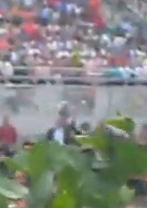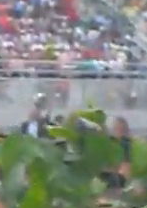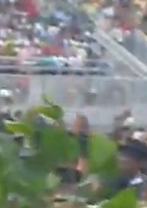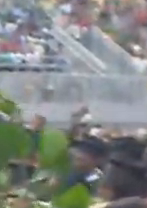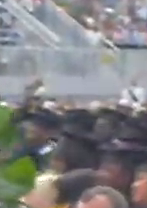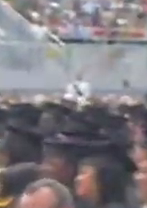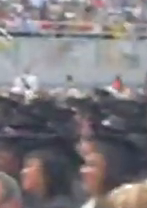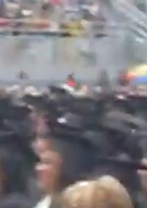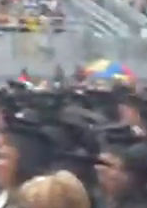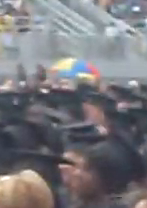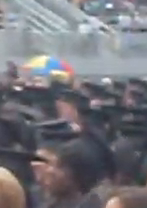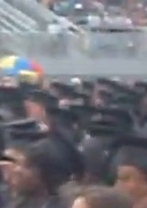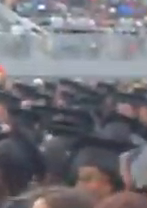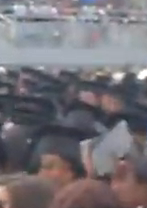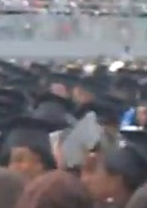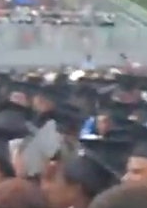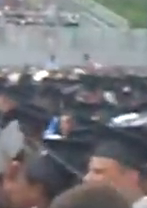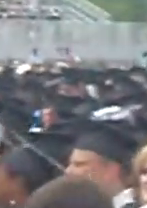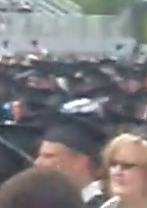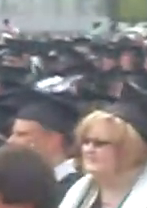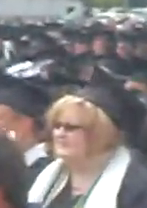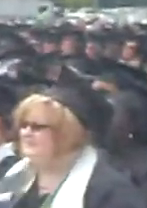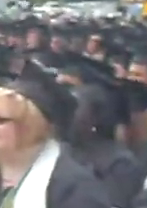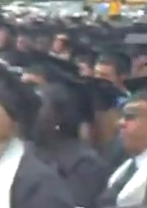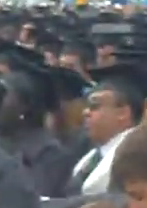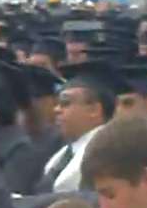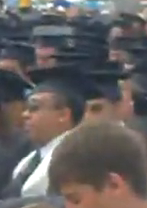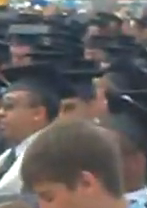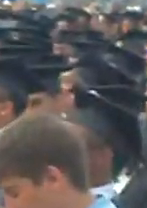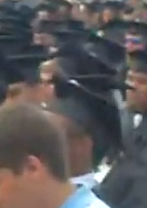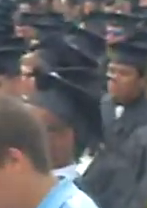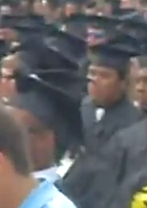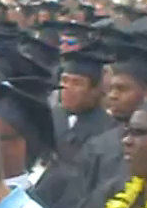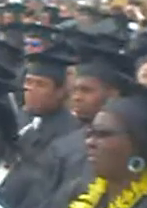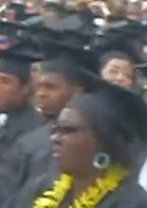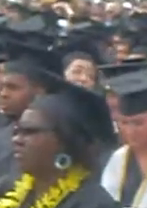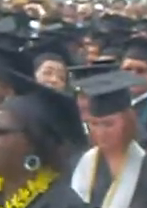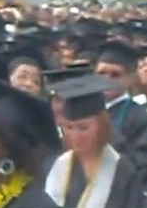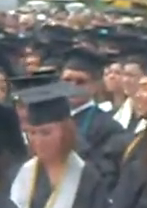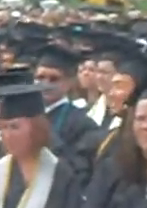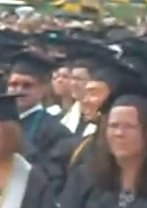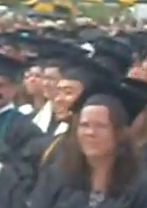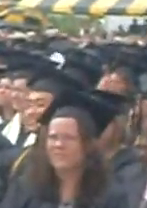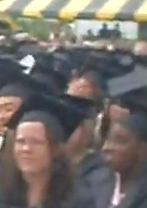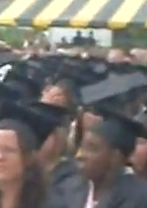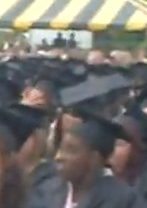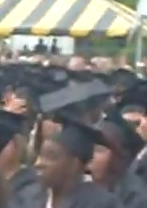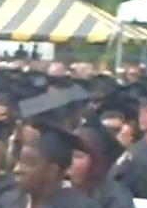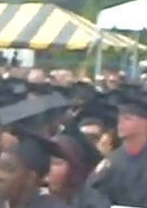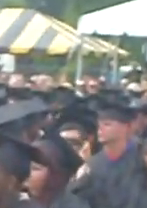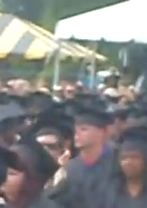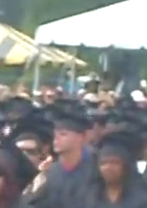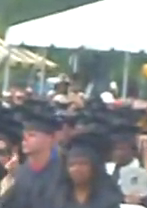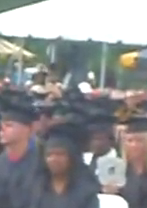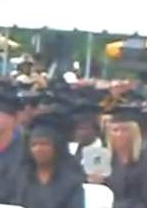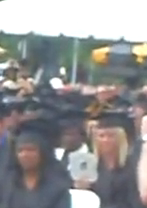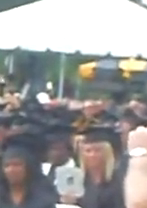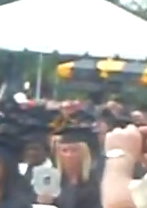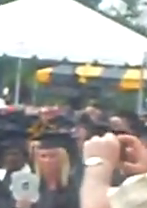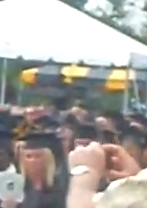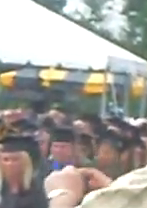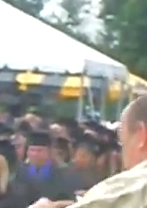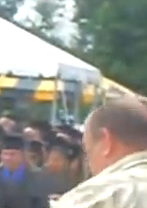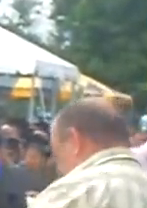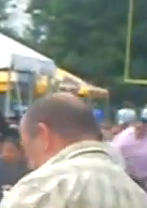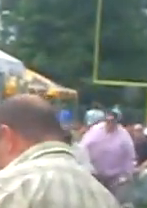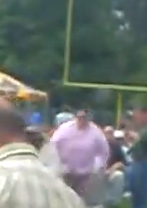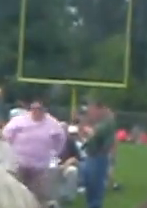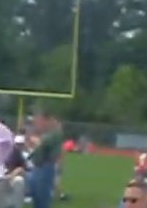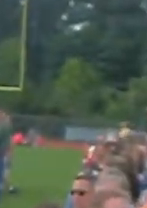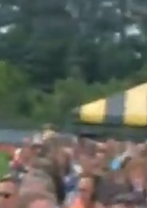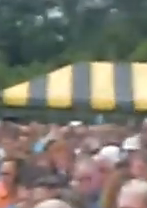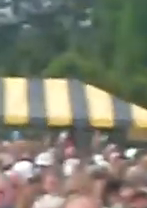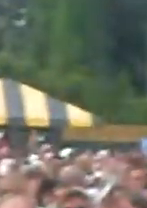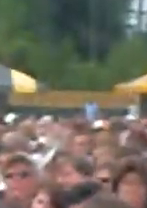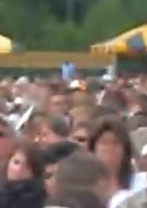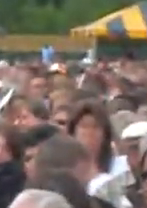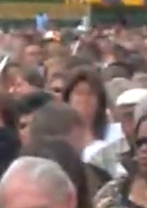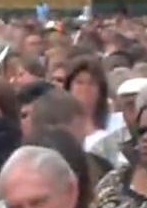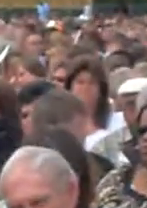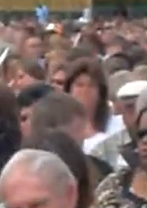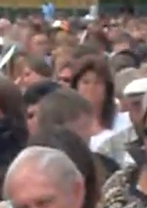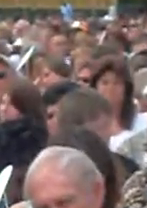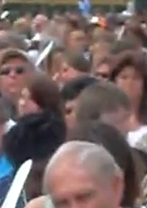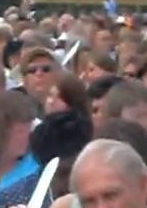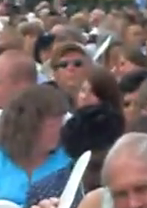college will be the best years of your life if you plan on succeeding at absolutely nothing else. Because there is so much out there to seek, to accomplish,